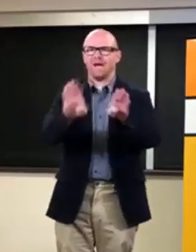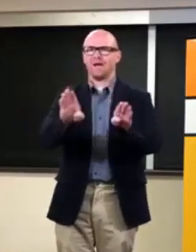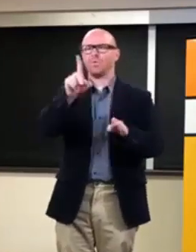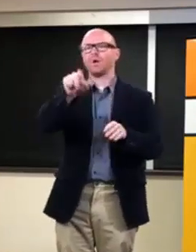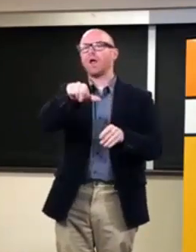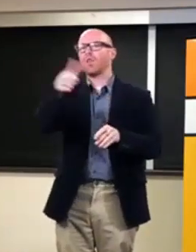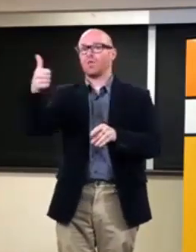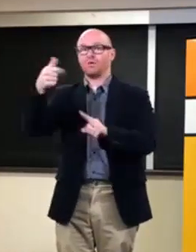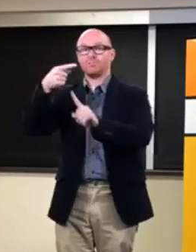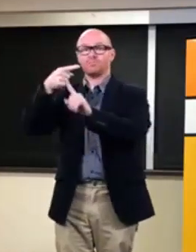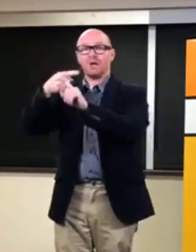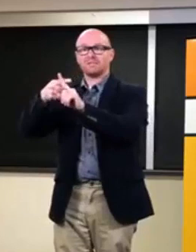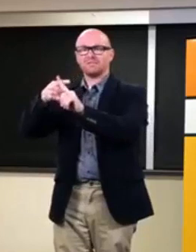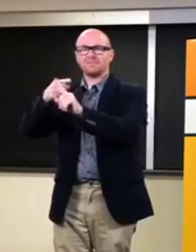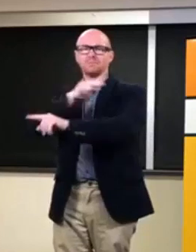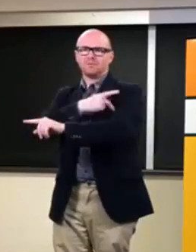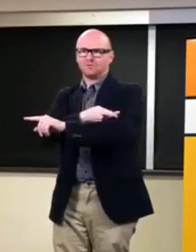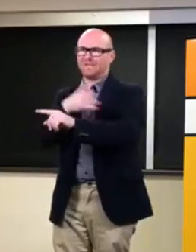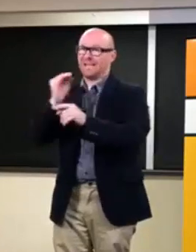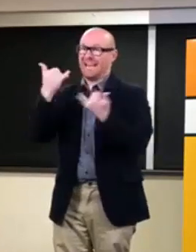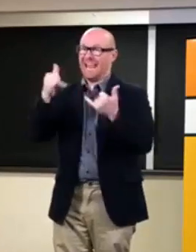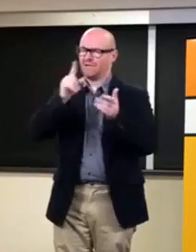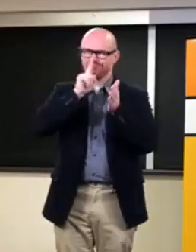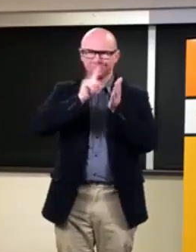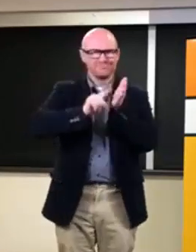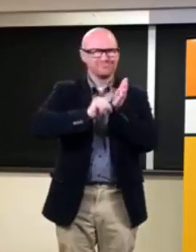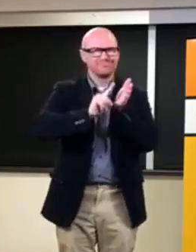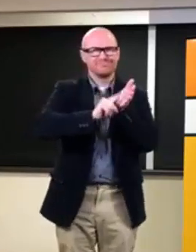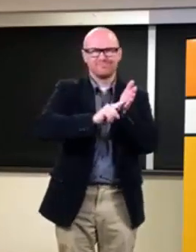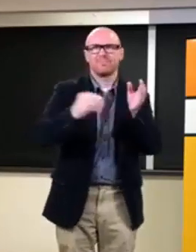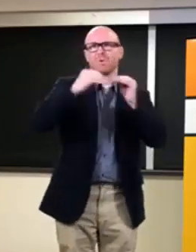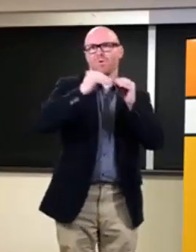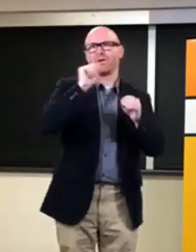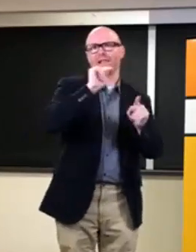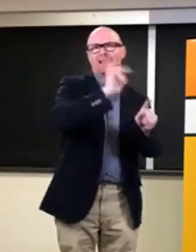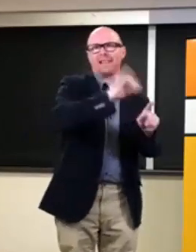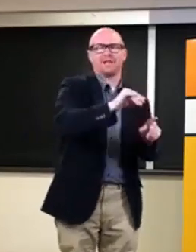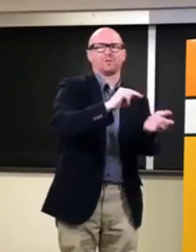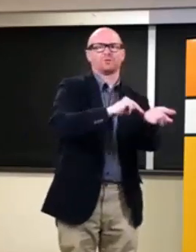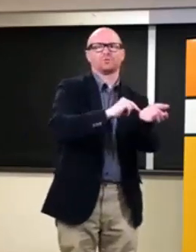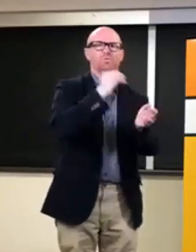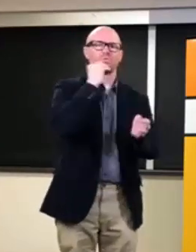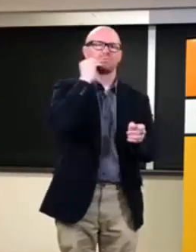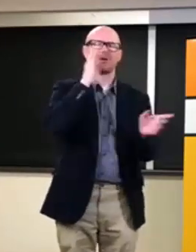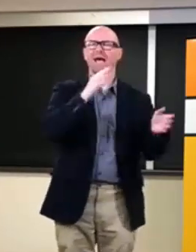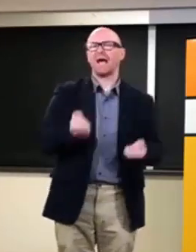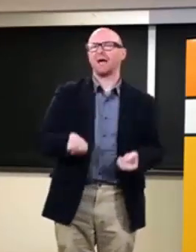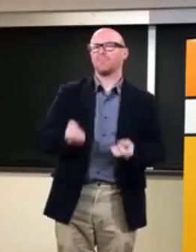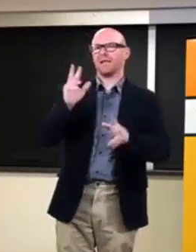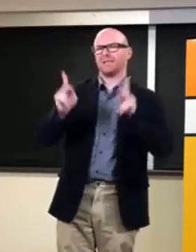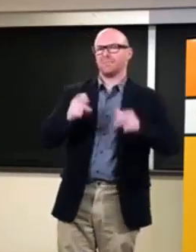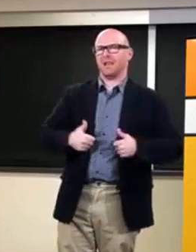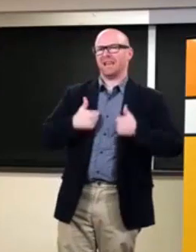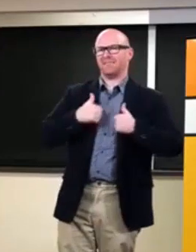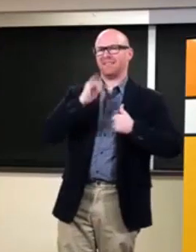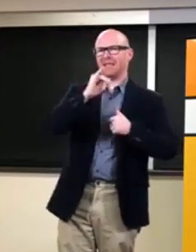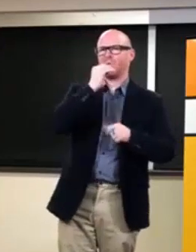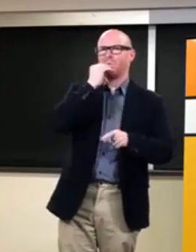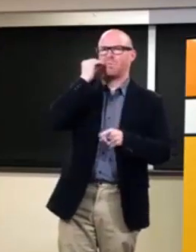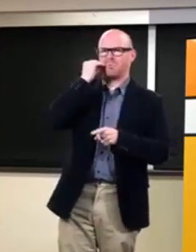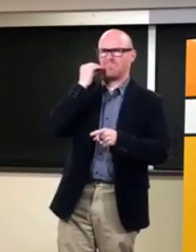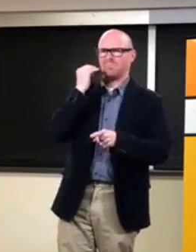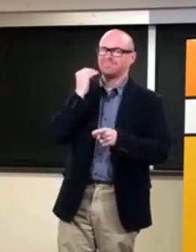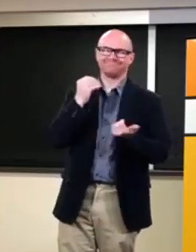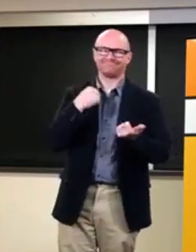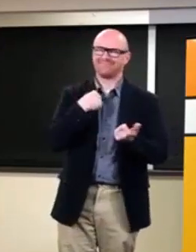patient and are working to do a more extensive investigation right now. Okay, how many people live there? I'm